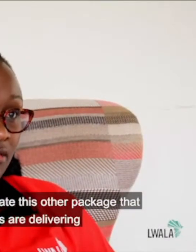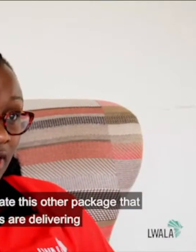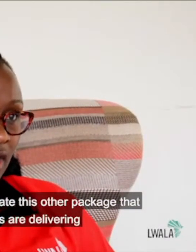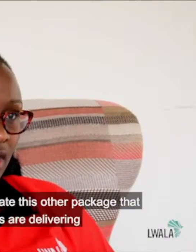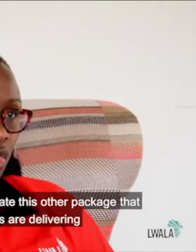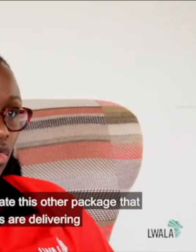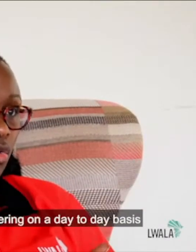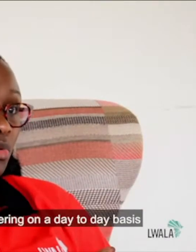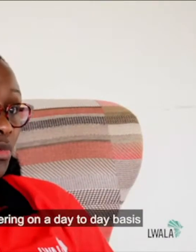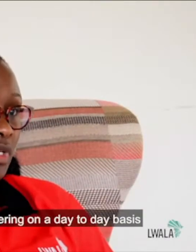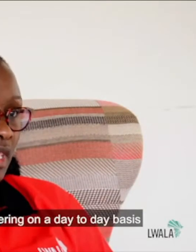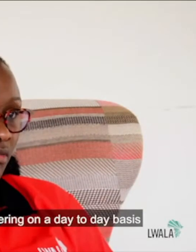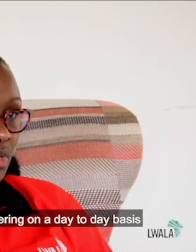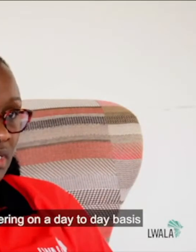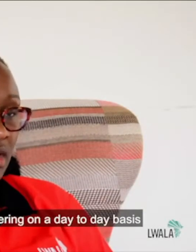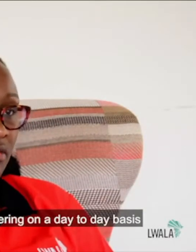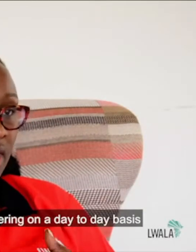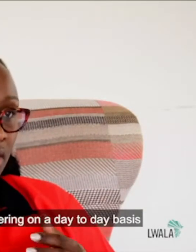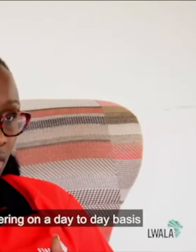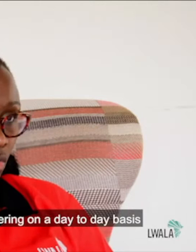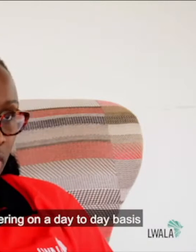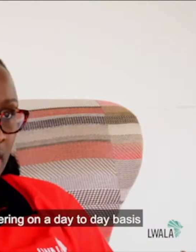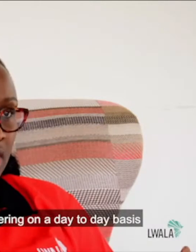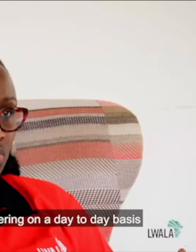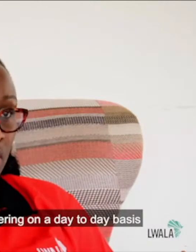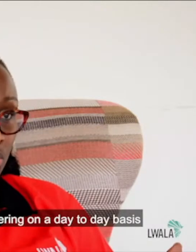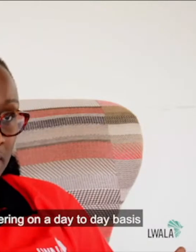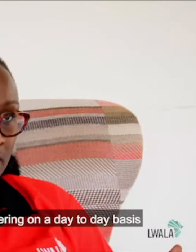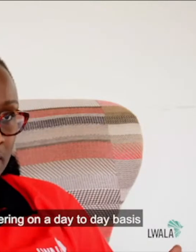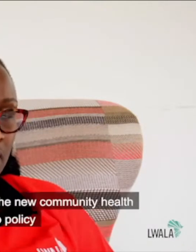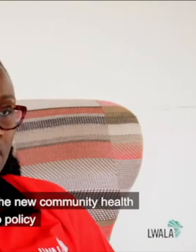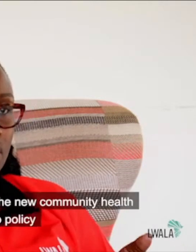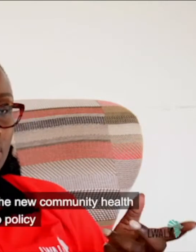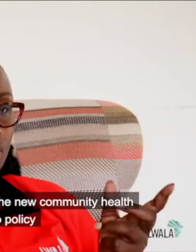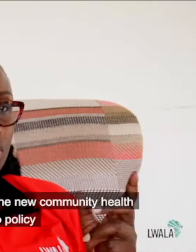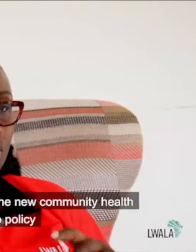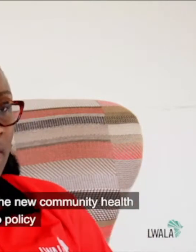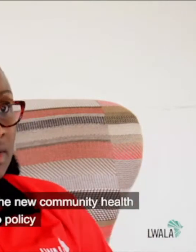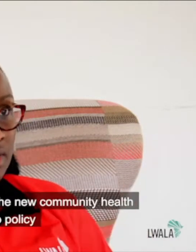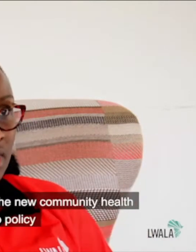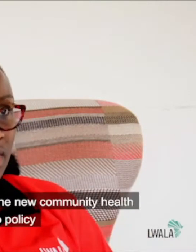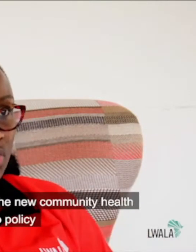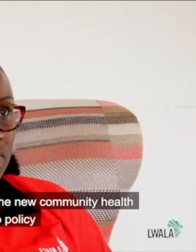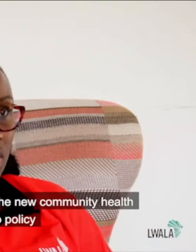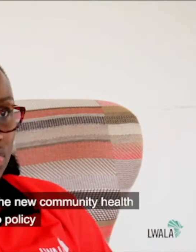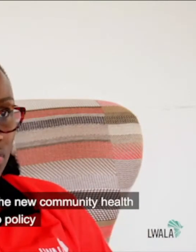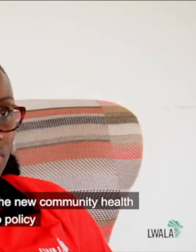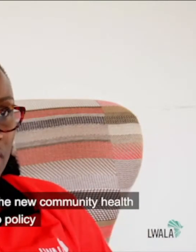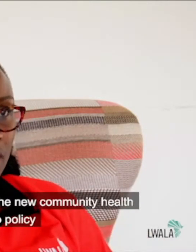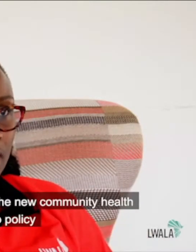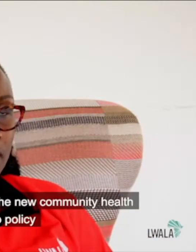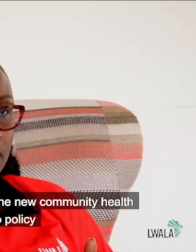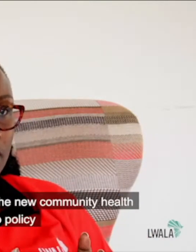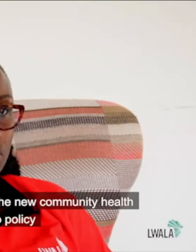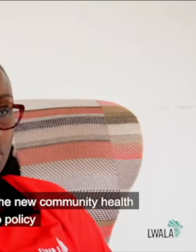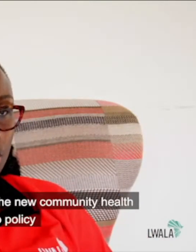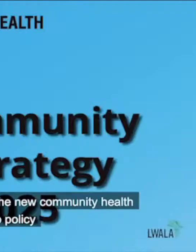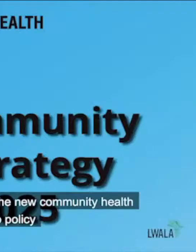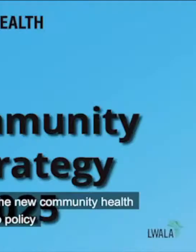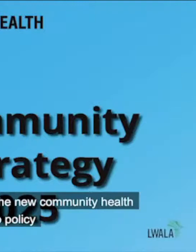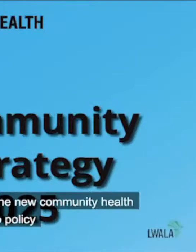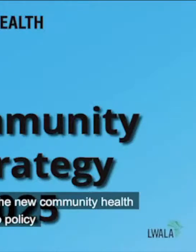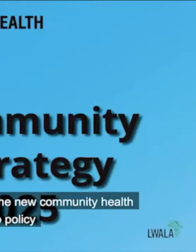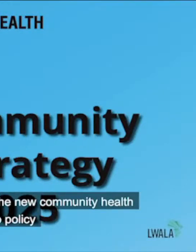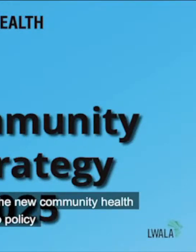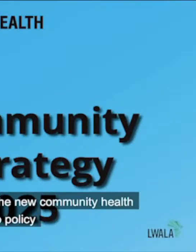are delivering on top of what they have been delivering on a day-to-day basis. So last year there was the launch of the new